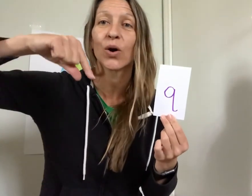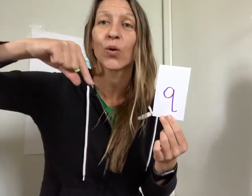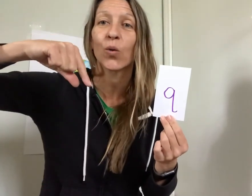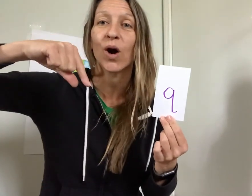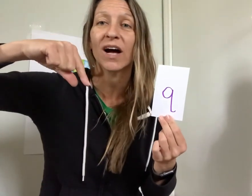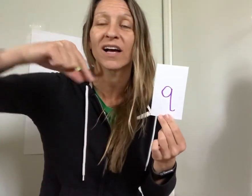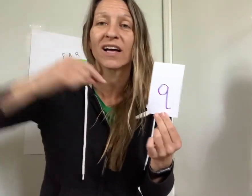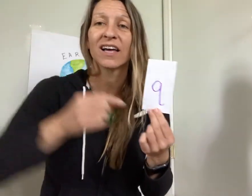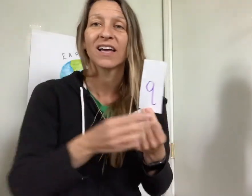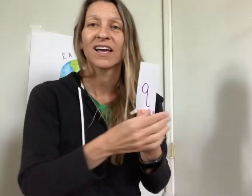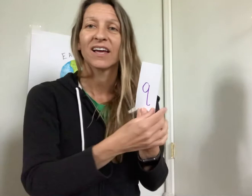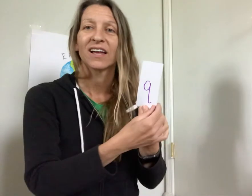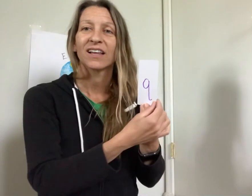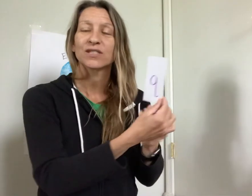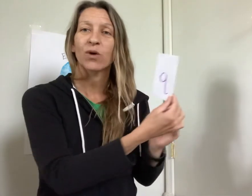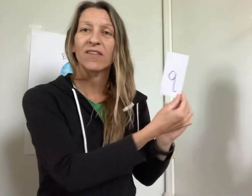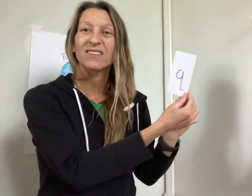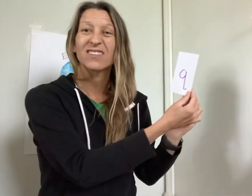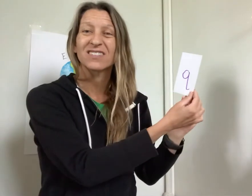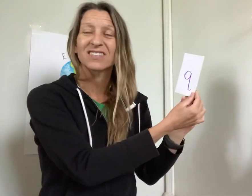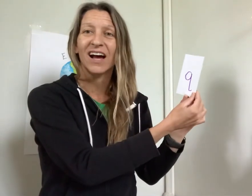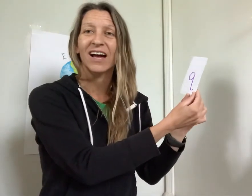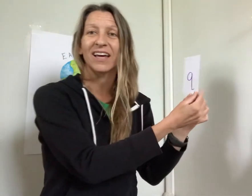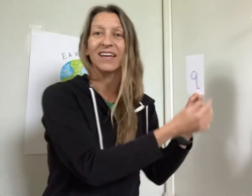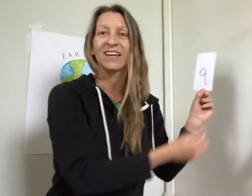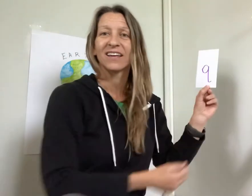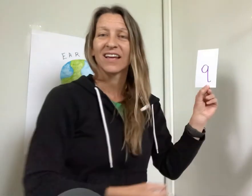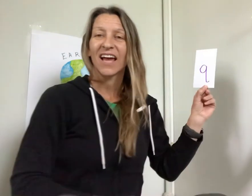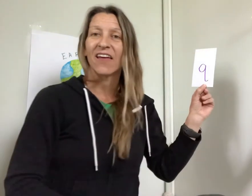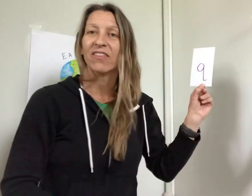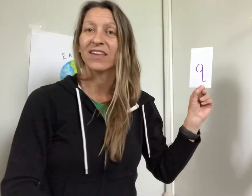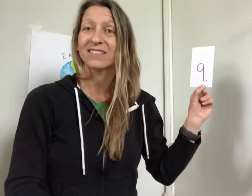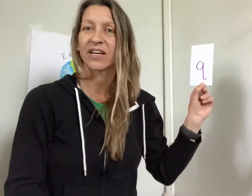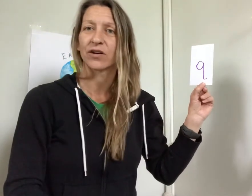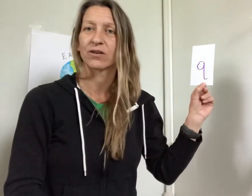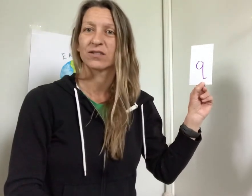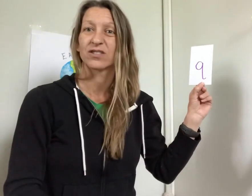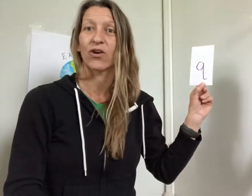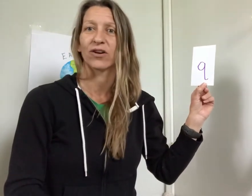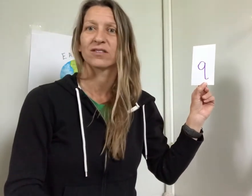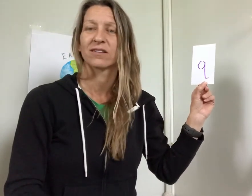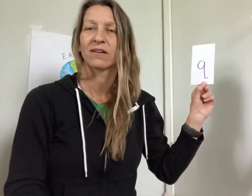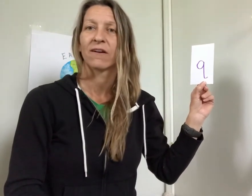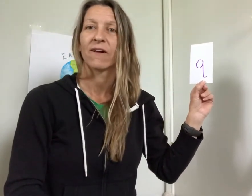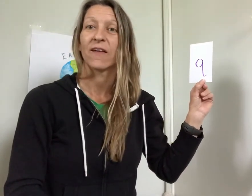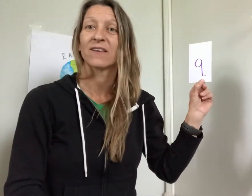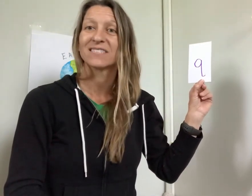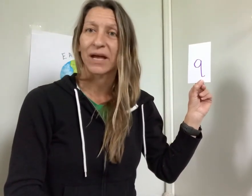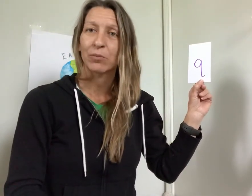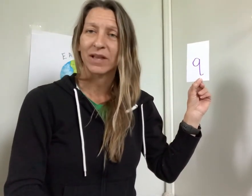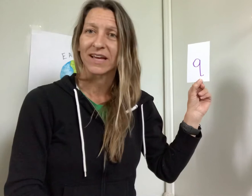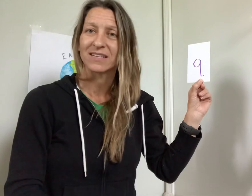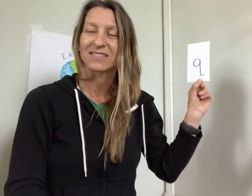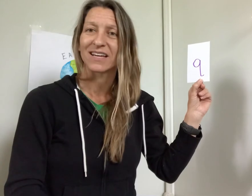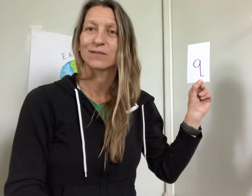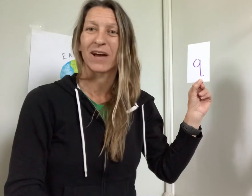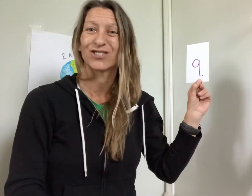qua. Let's write this in the sky. And this letter starts in the same place as Magic